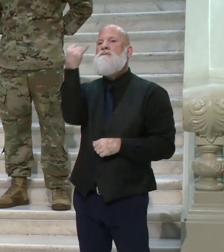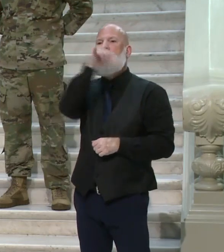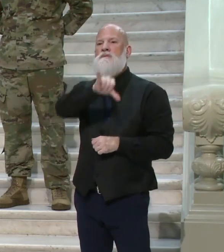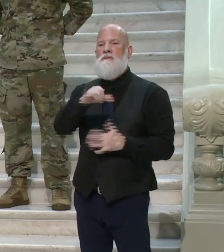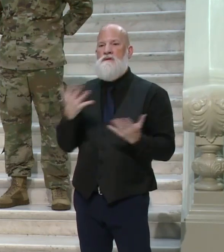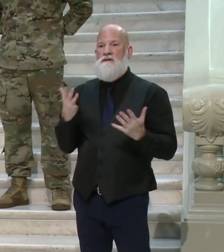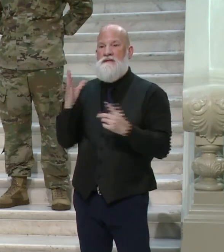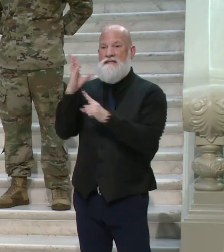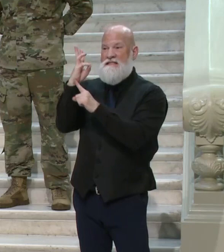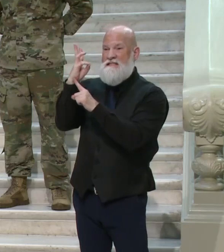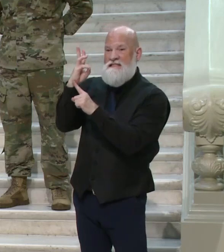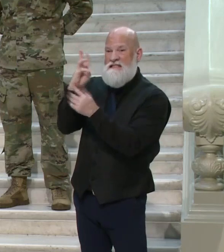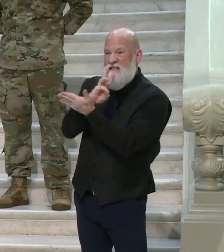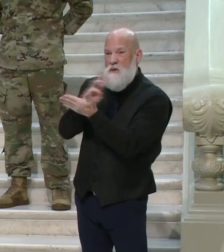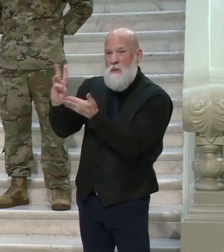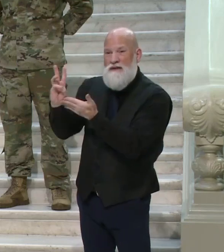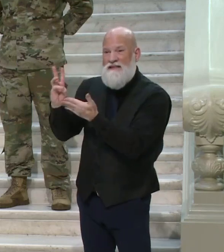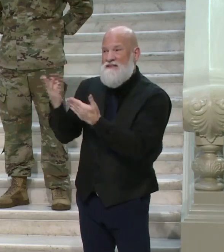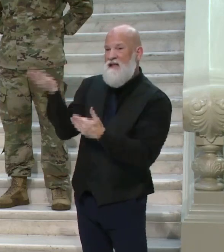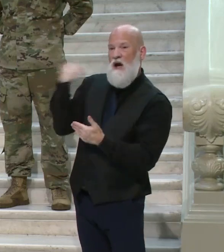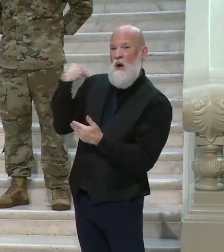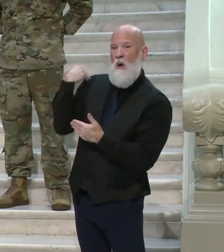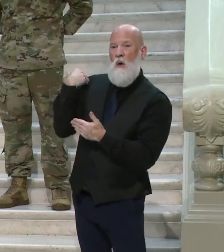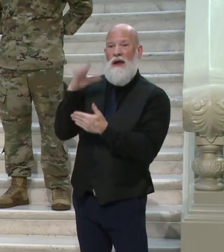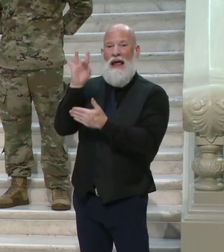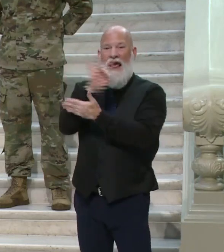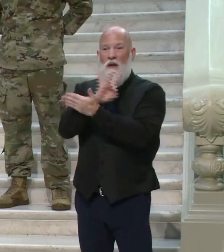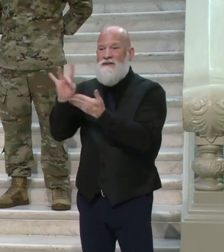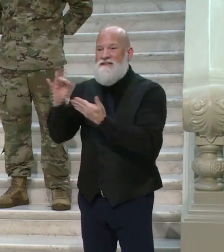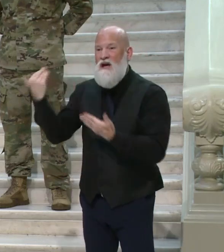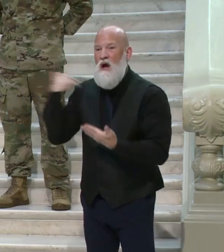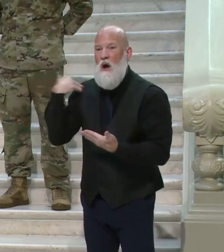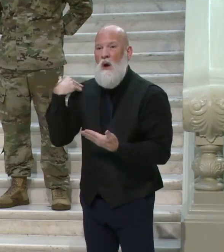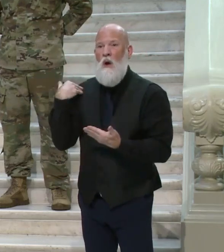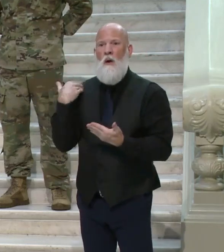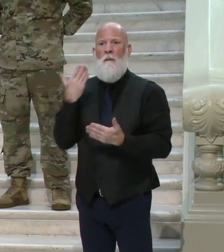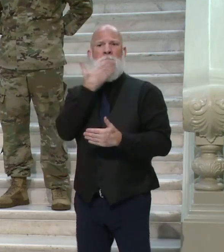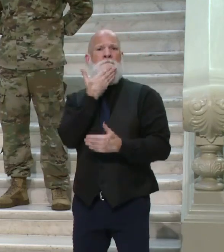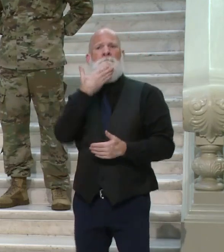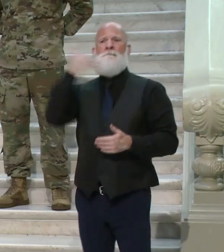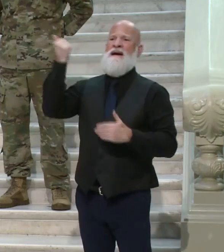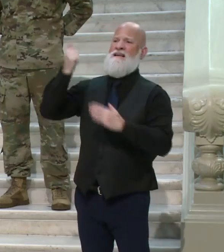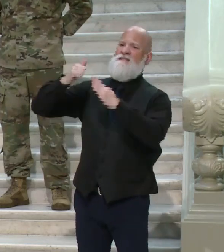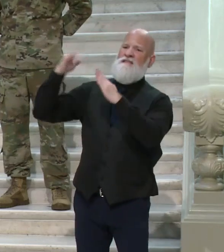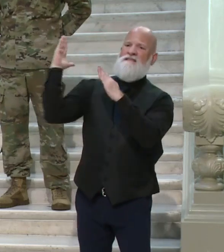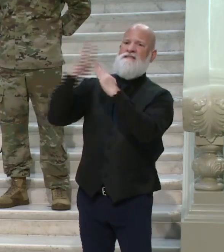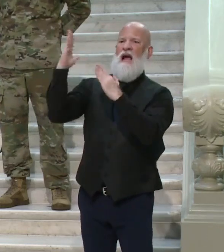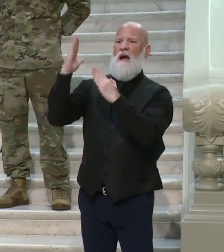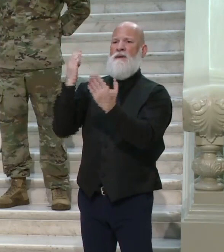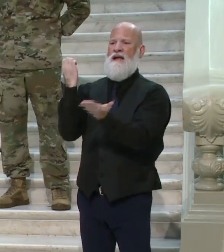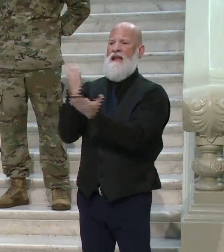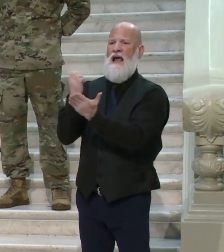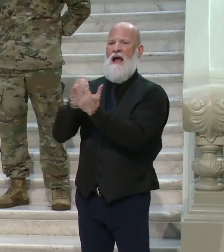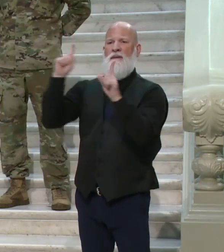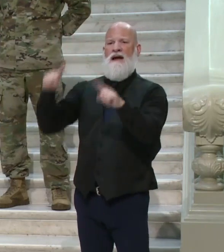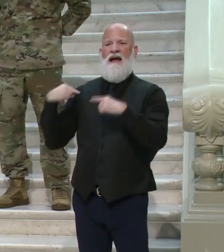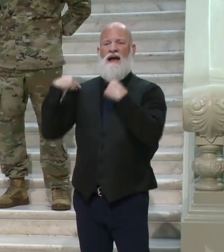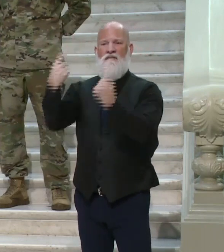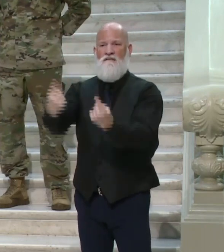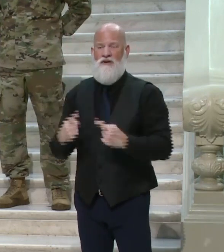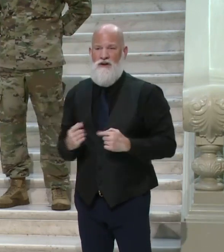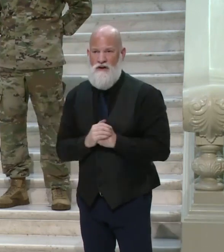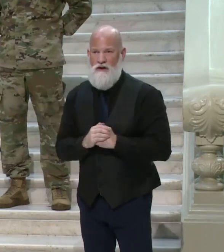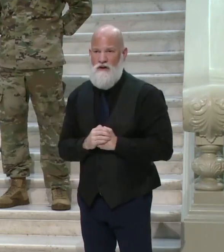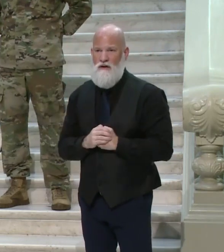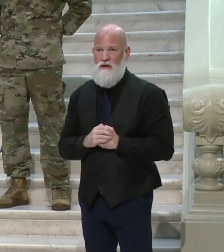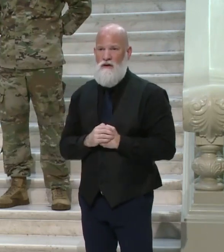ago, we had the best economy we've ever had in Georgia. We had the lowest unemployment rate we've ever had since we started keeping records at